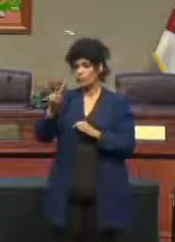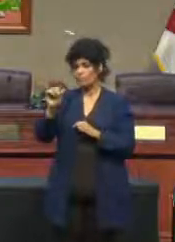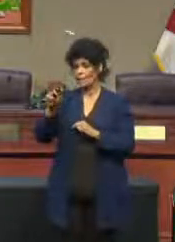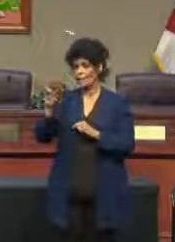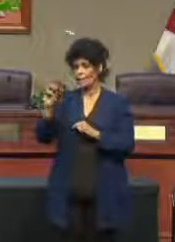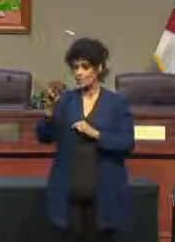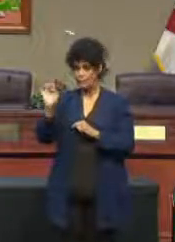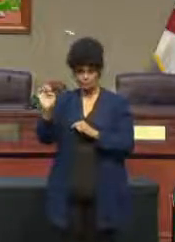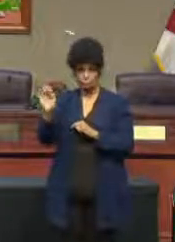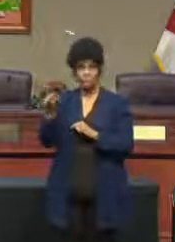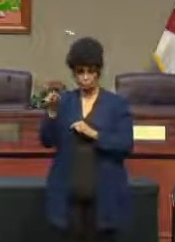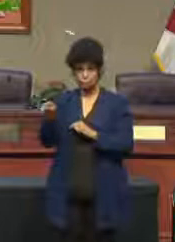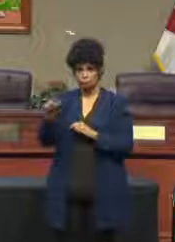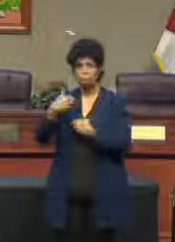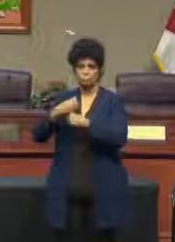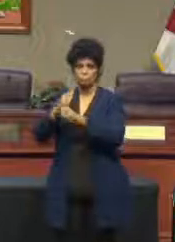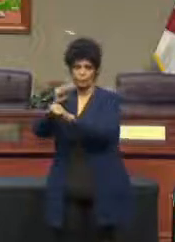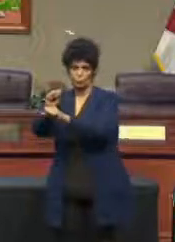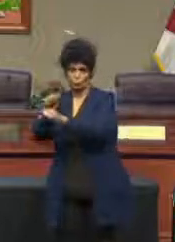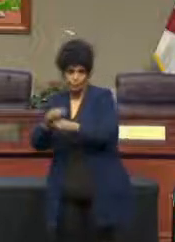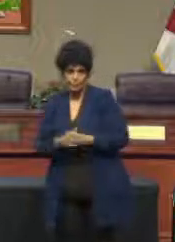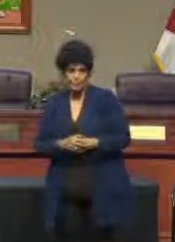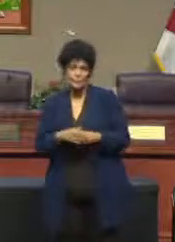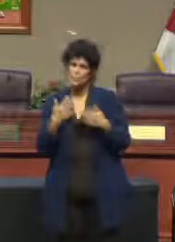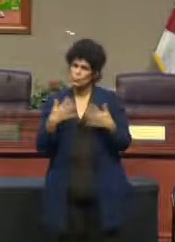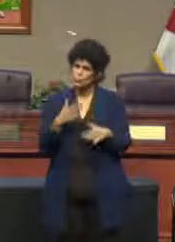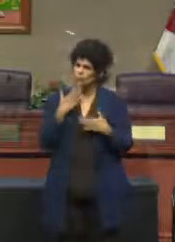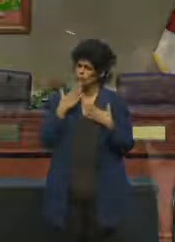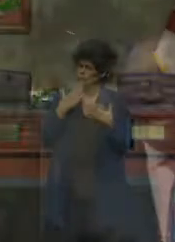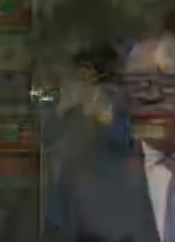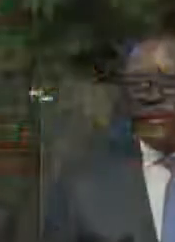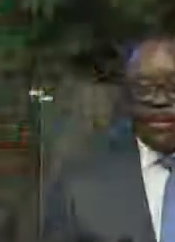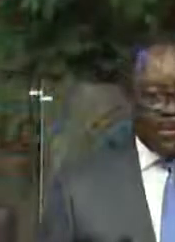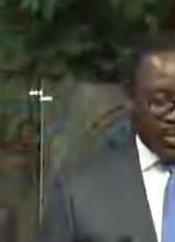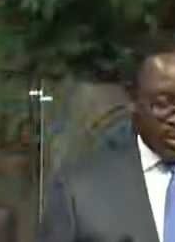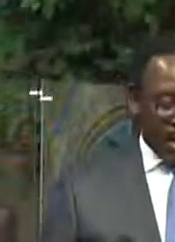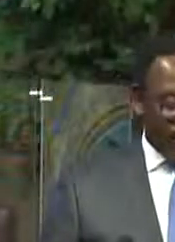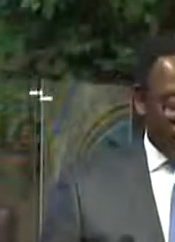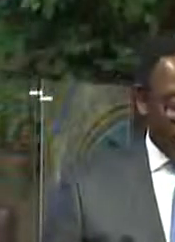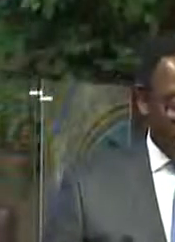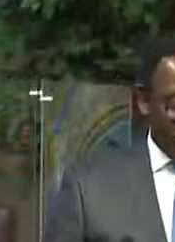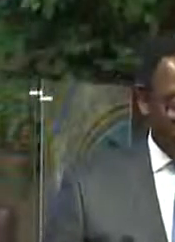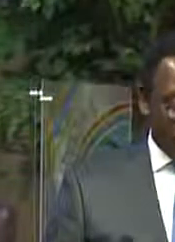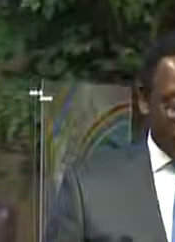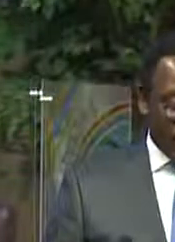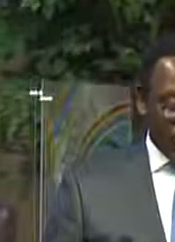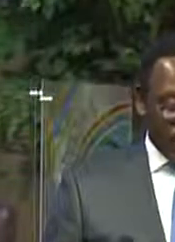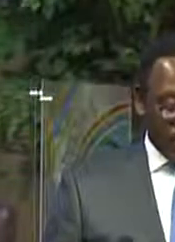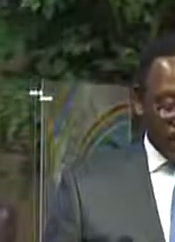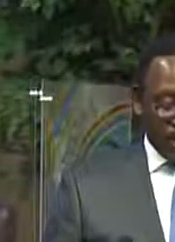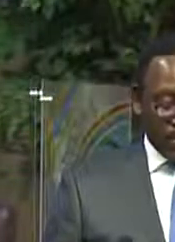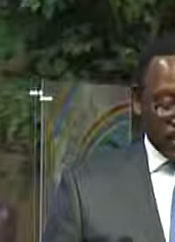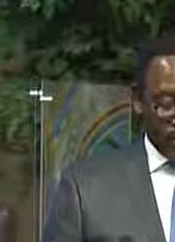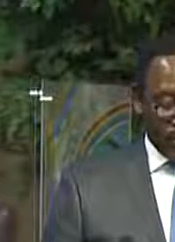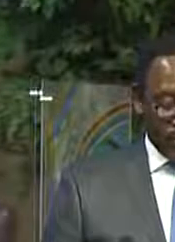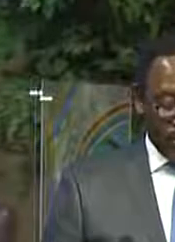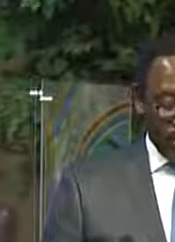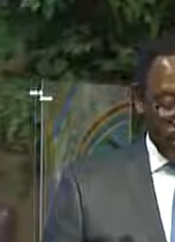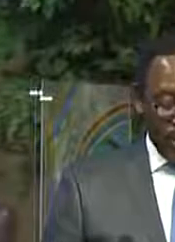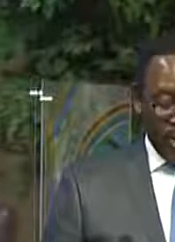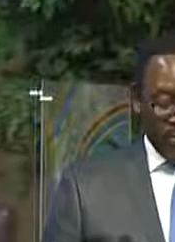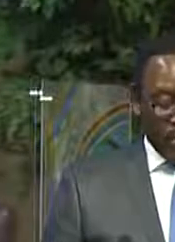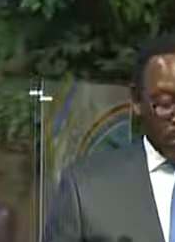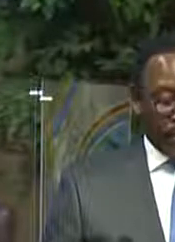ocfl.net/vaccine. We are thankful for community partners such as Advent Health for stepping up to help us